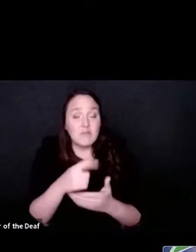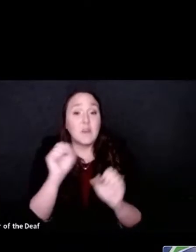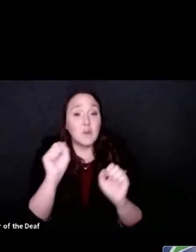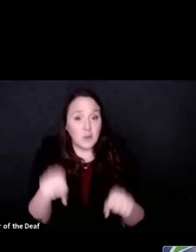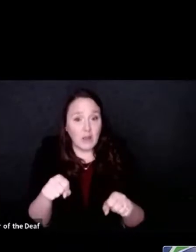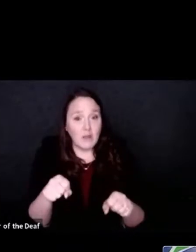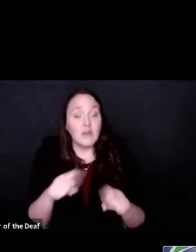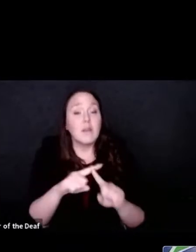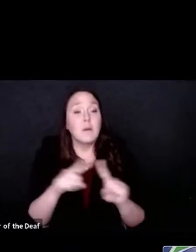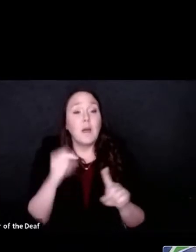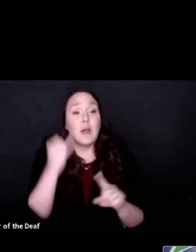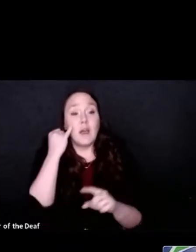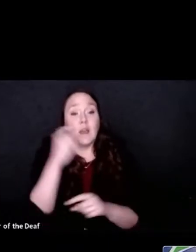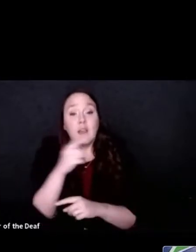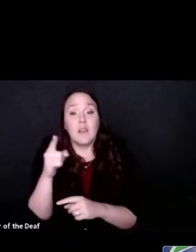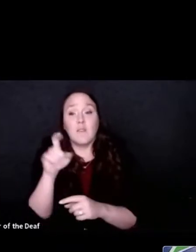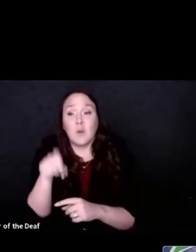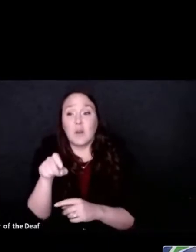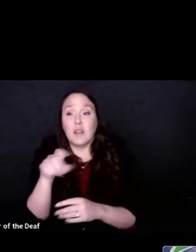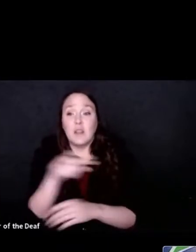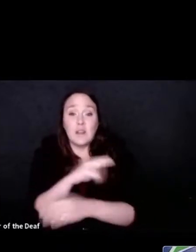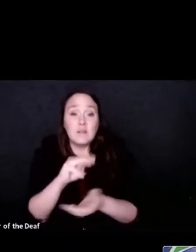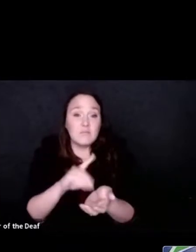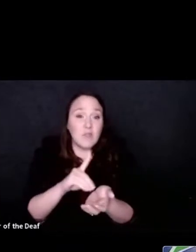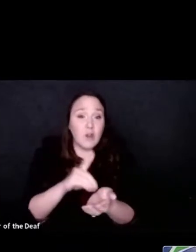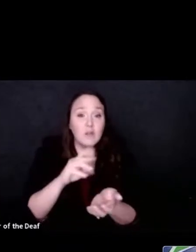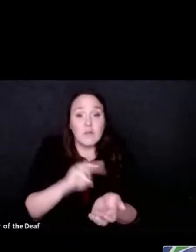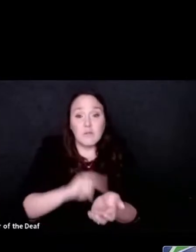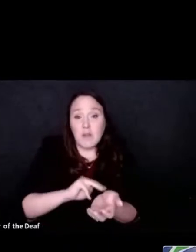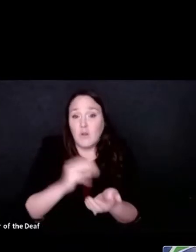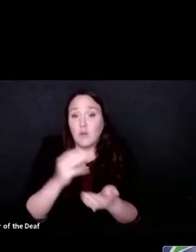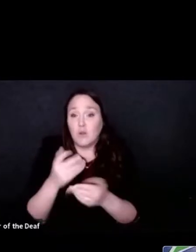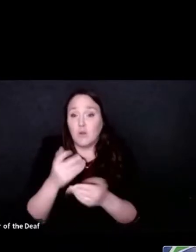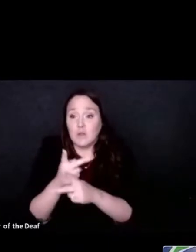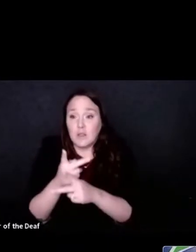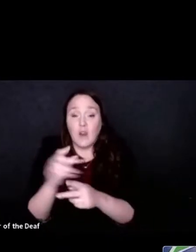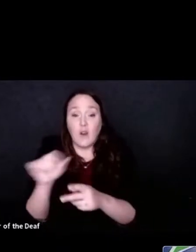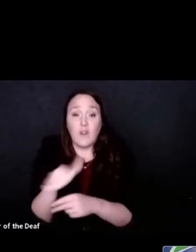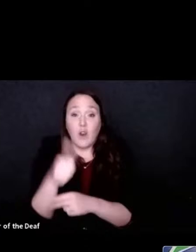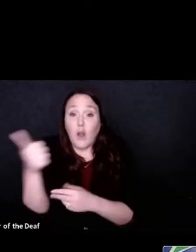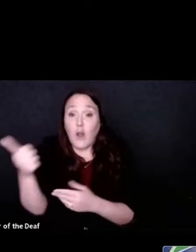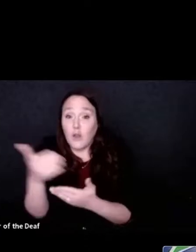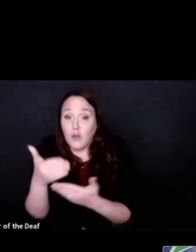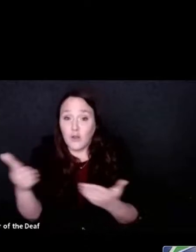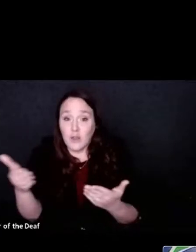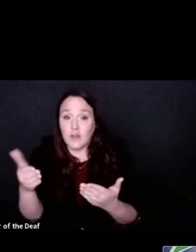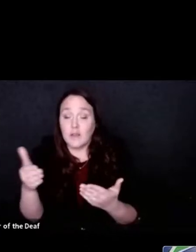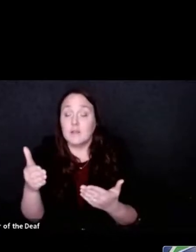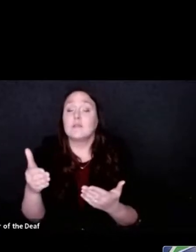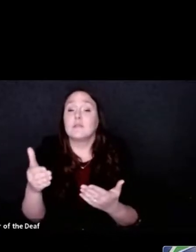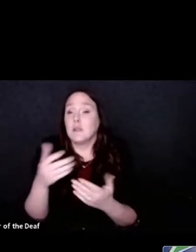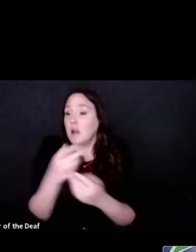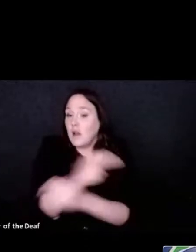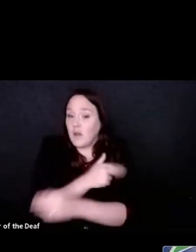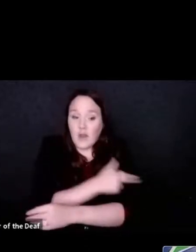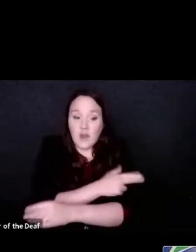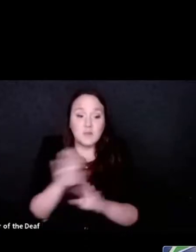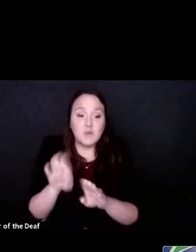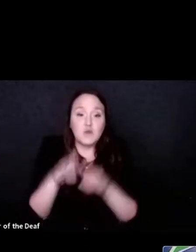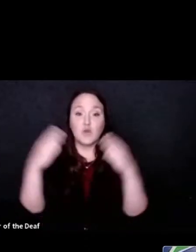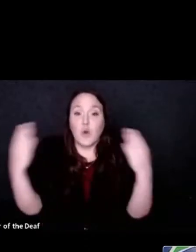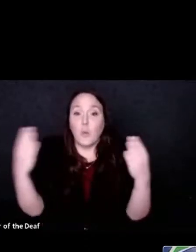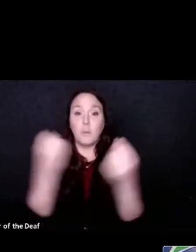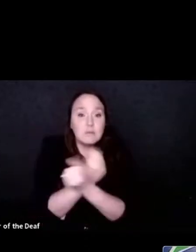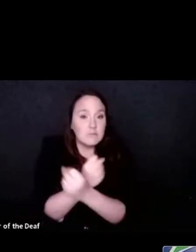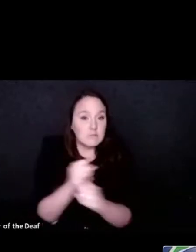are seeking medical care or need to seek medical care unrelated to COVID, our hospitals are open, our hospitals are safe. We are continuing